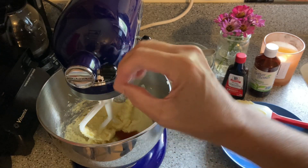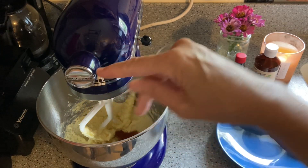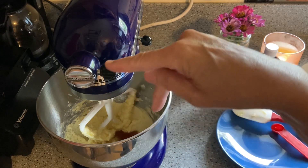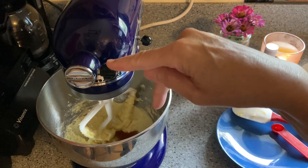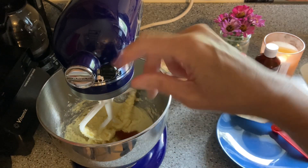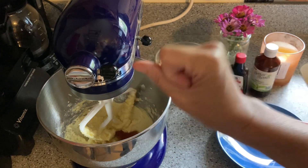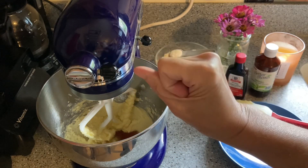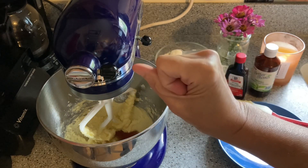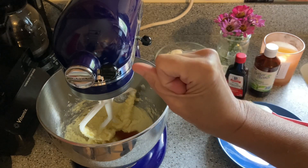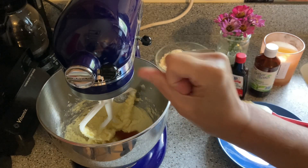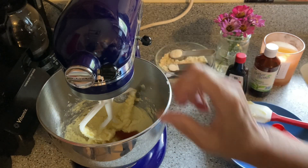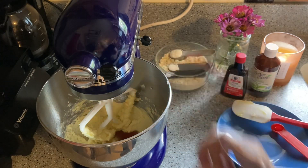Oops.